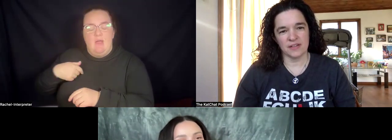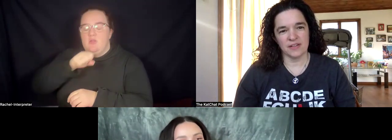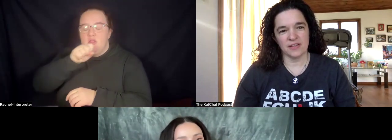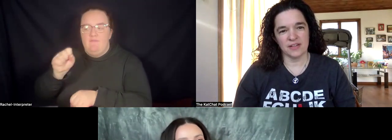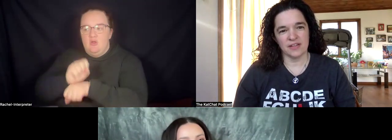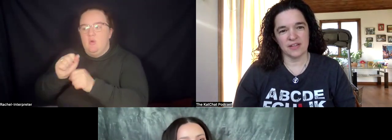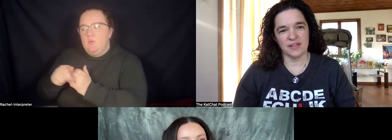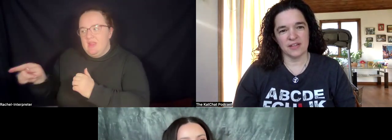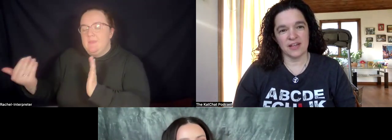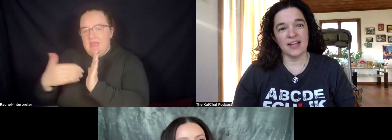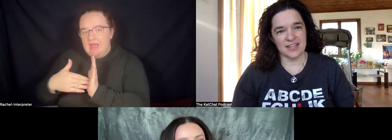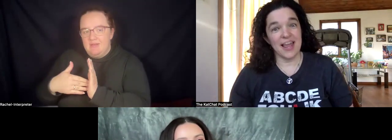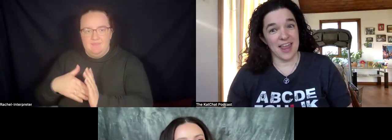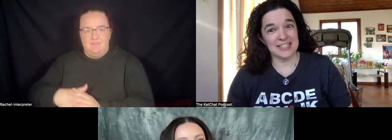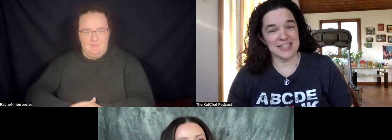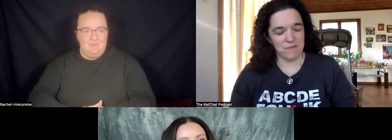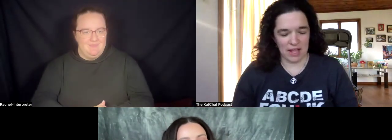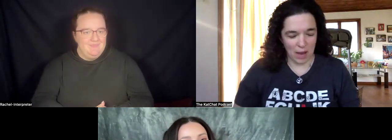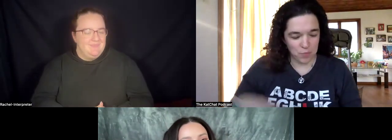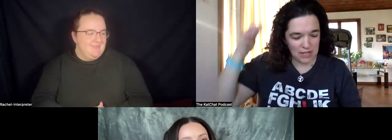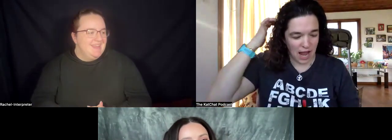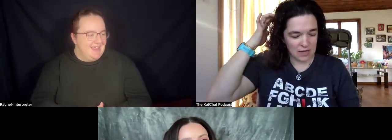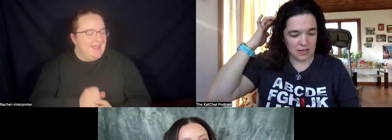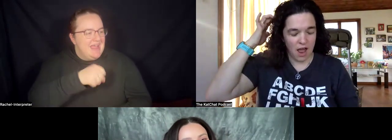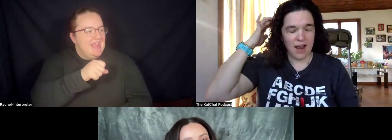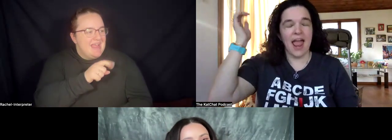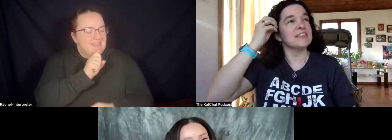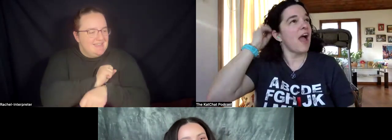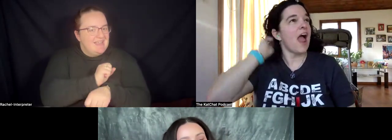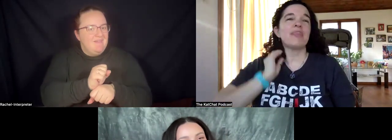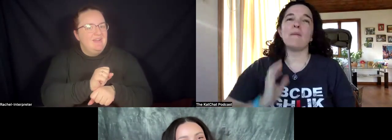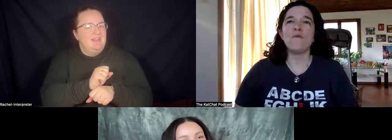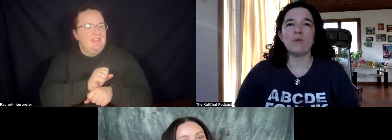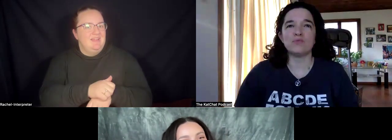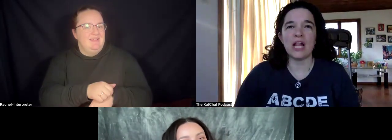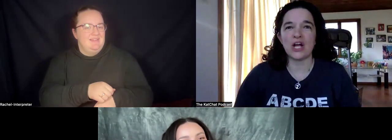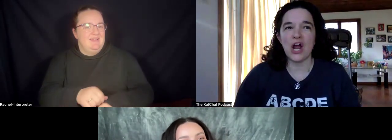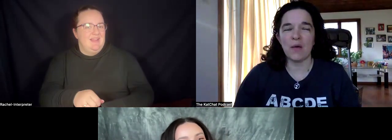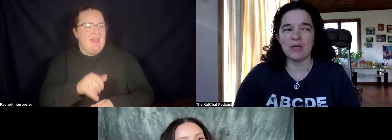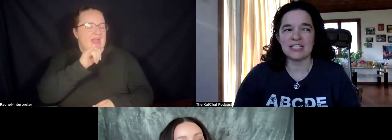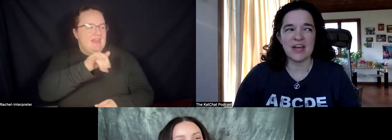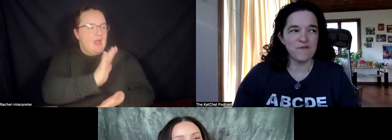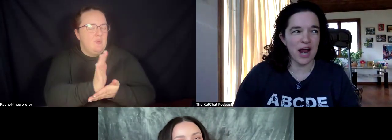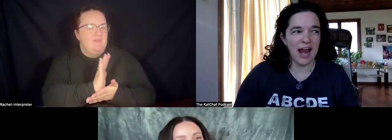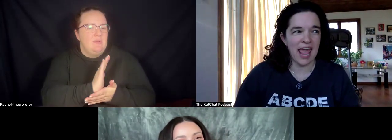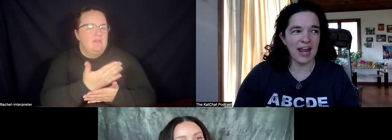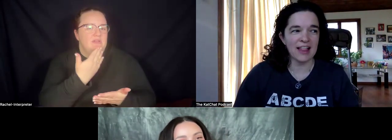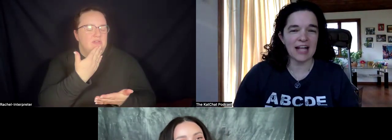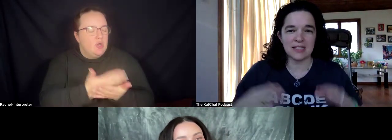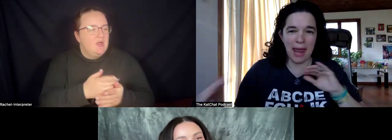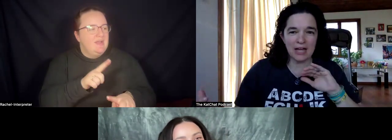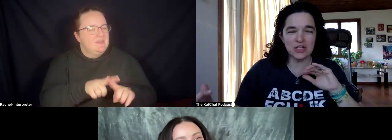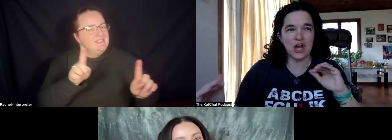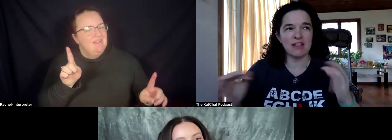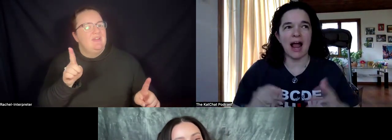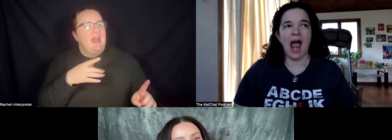to work with him again. Yeah, definitely, definitely. And yeah, that movie was really good. It was different, and I